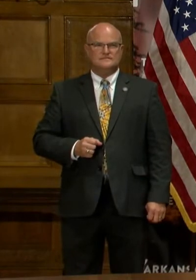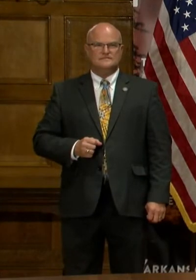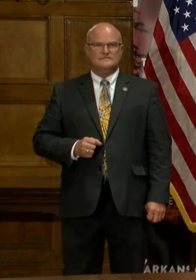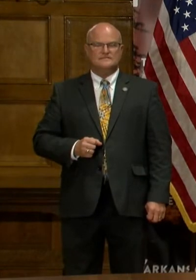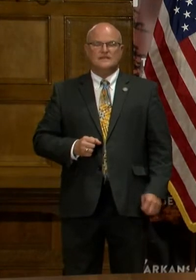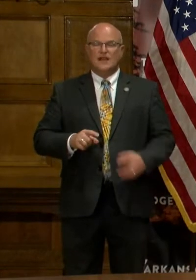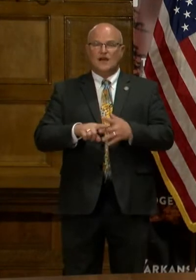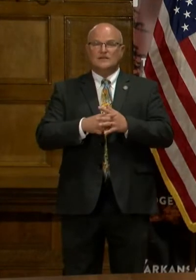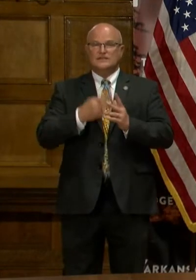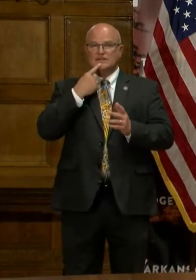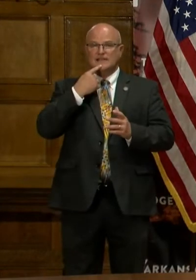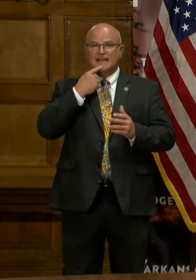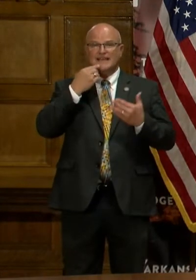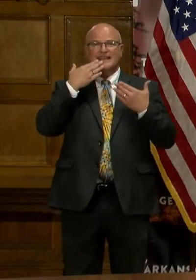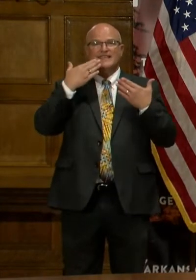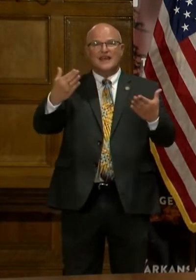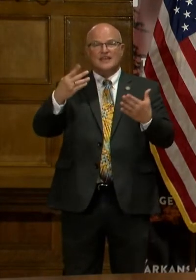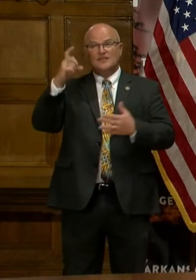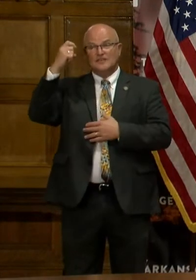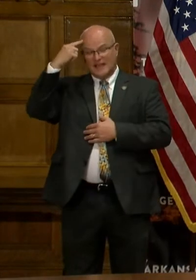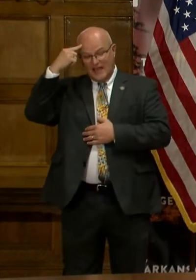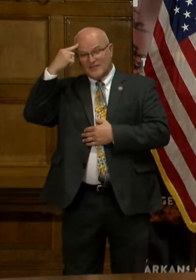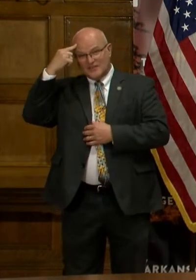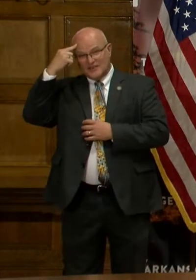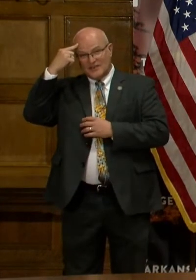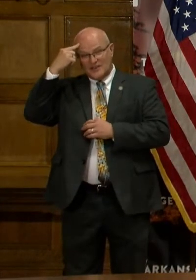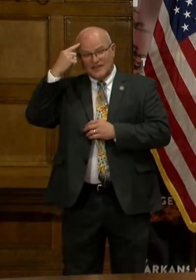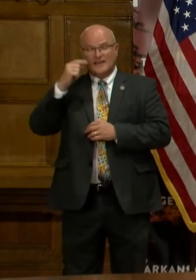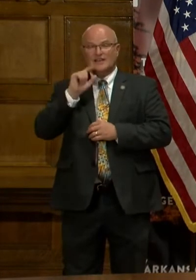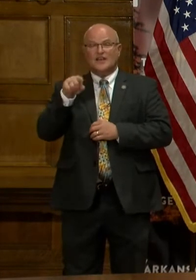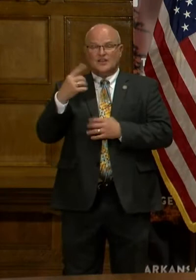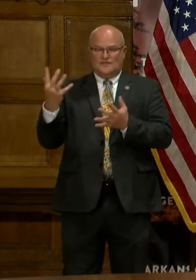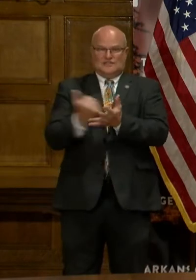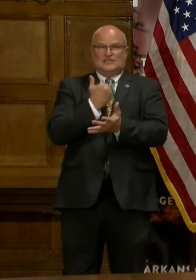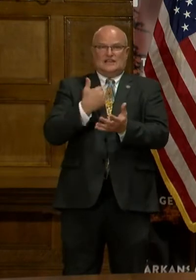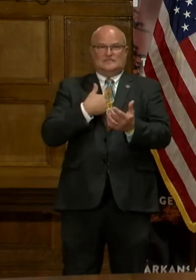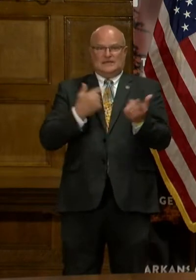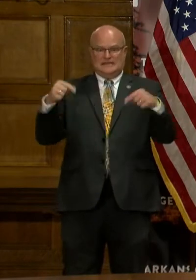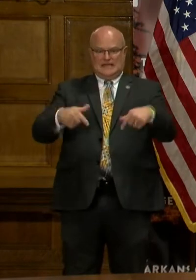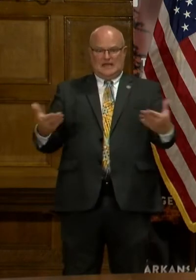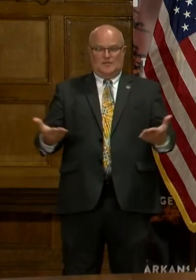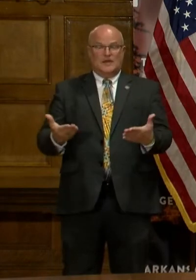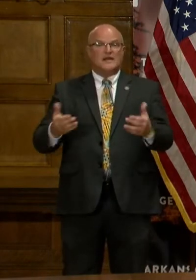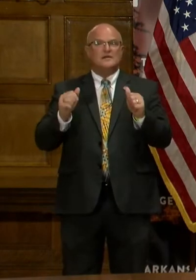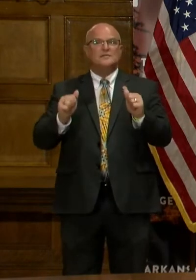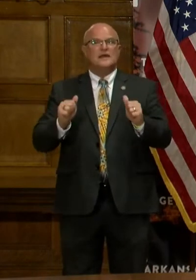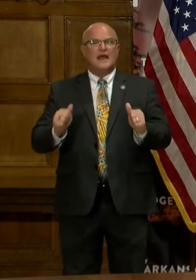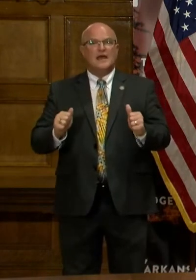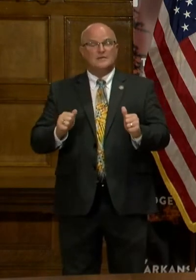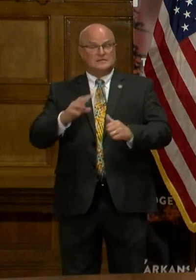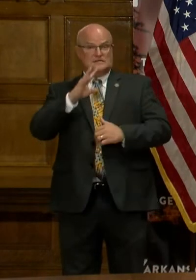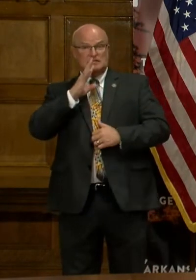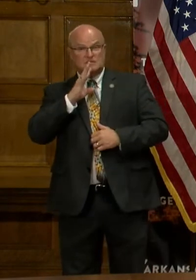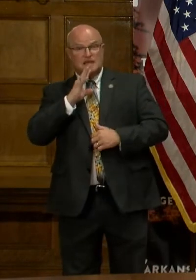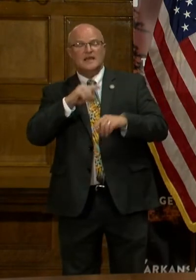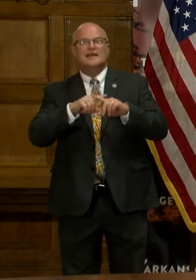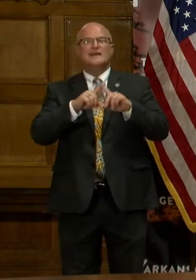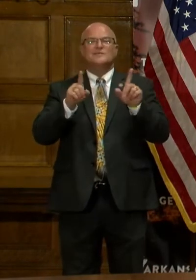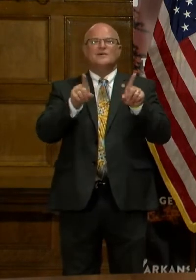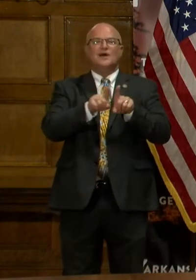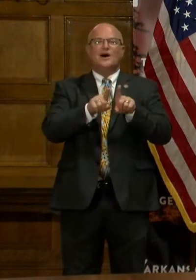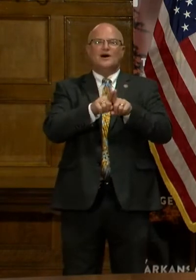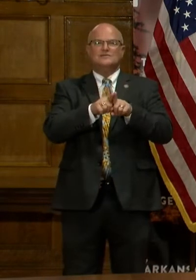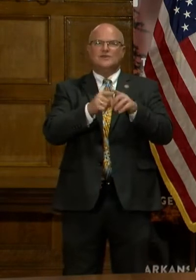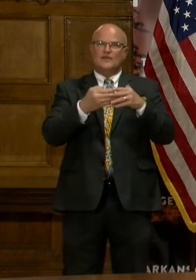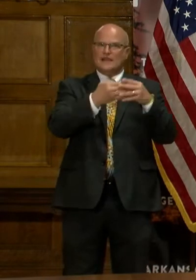I want to start by saying thank you to Governor Hutchinson, not only for the chance to be here, to be able to speak, but also for